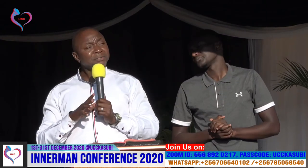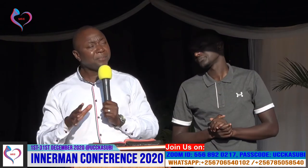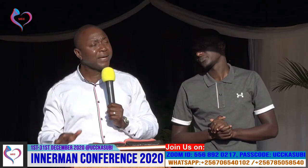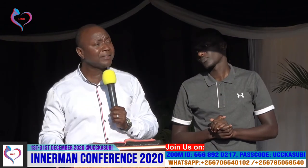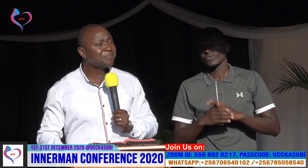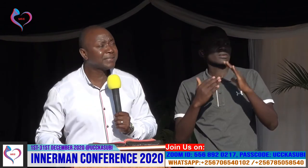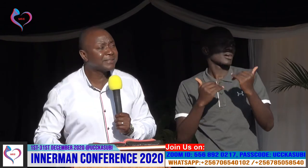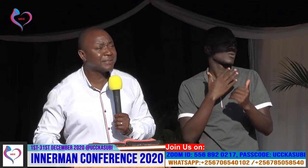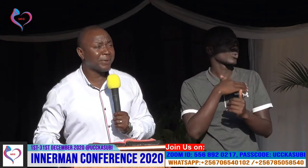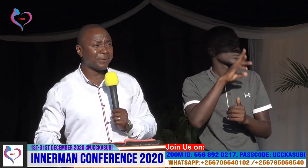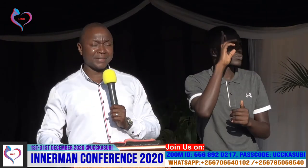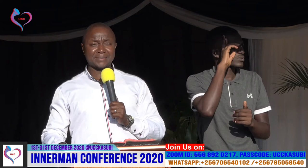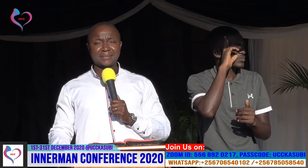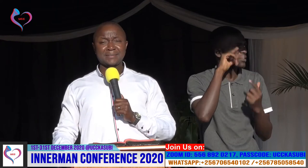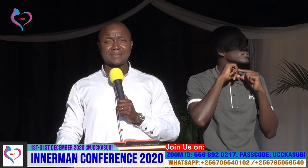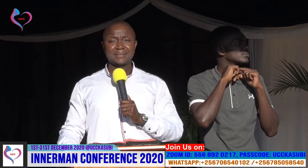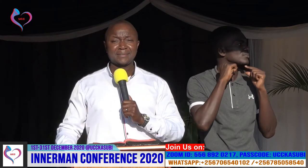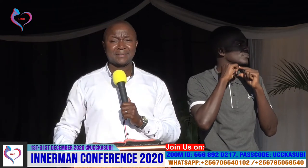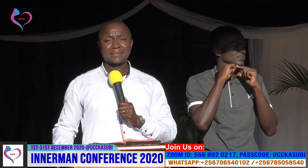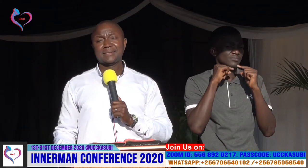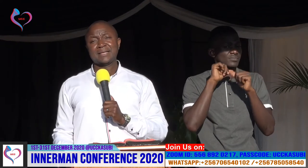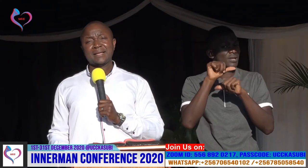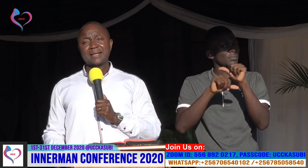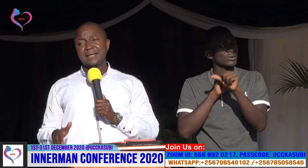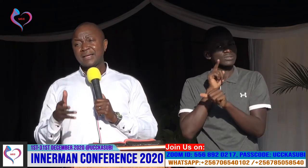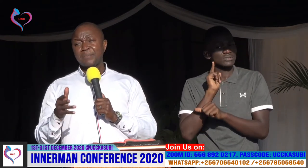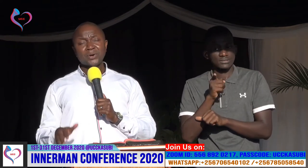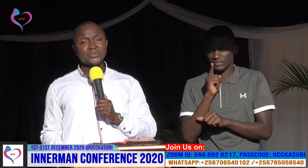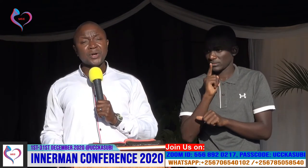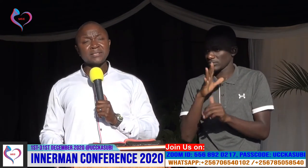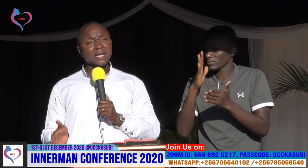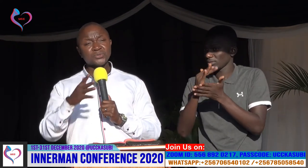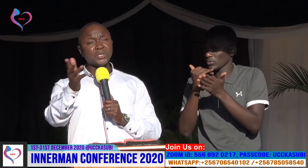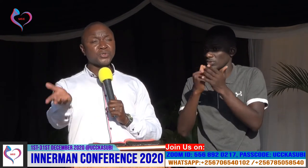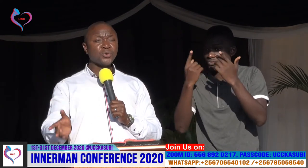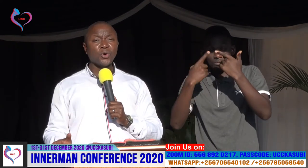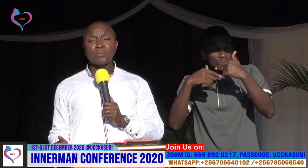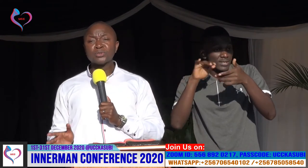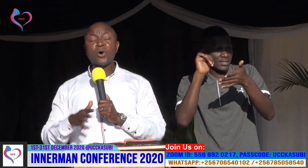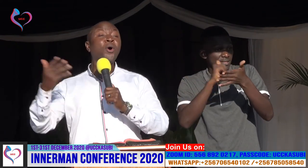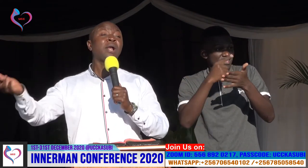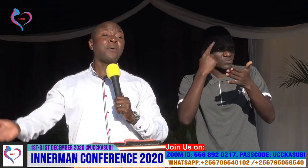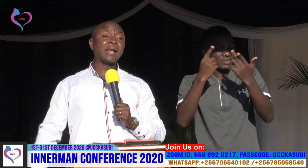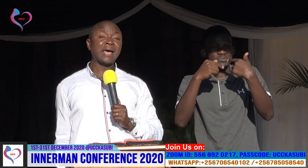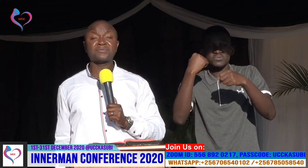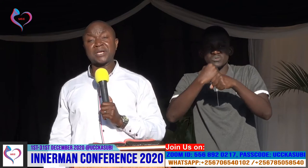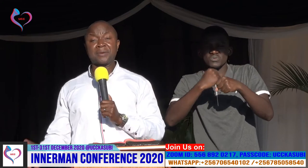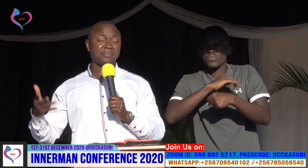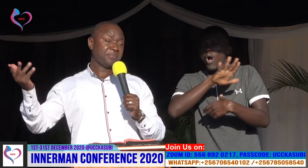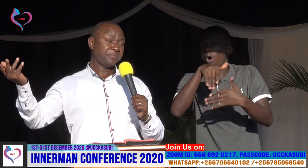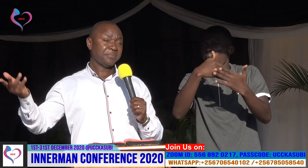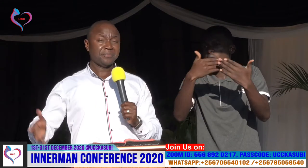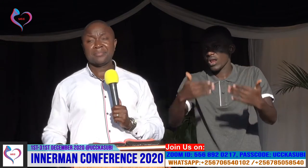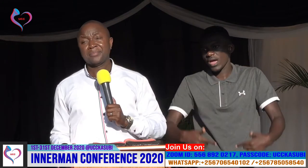I want to remind pastors about this. Because for us, that's what we do almost all our